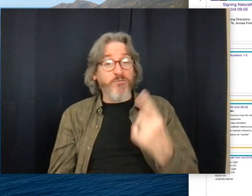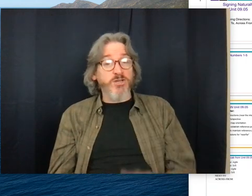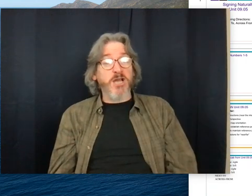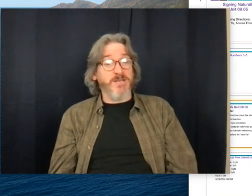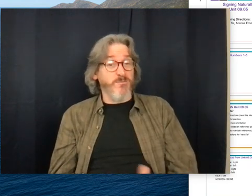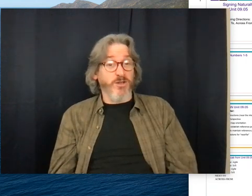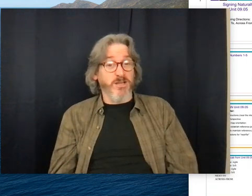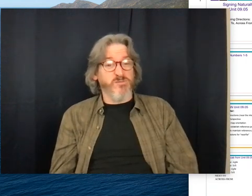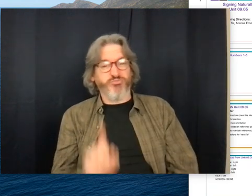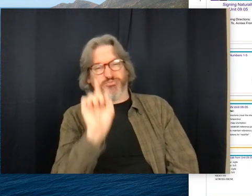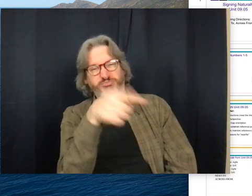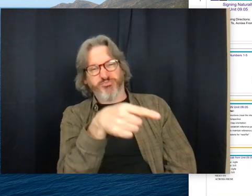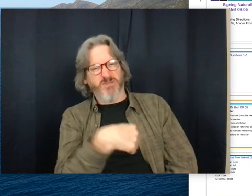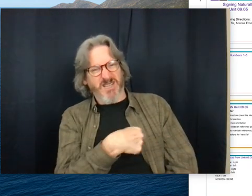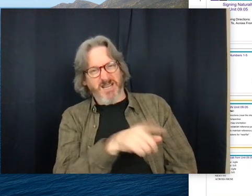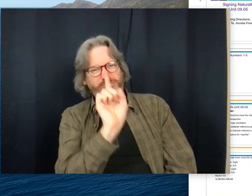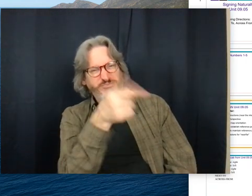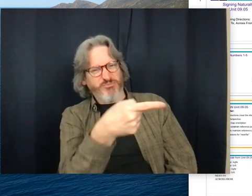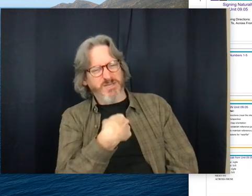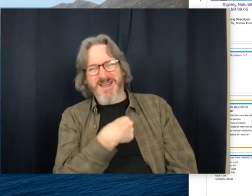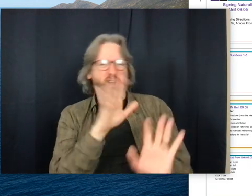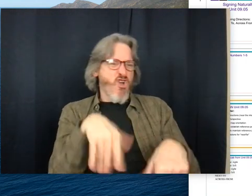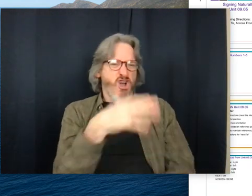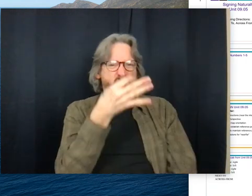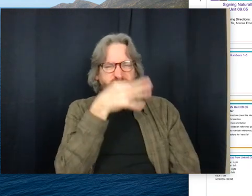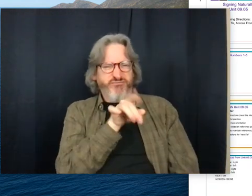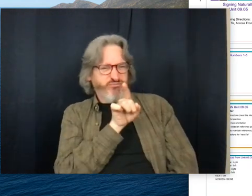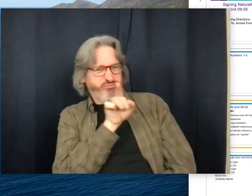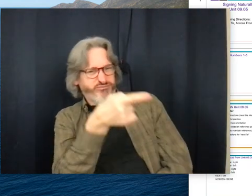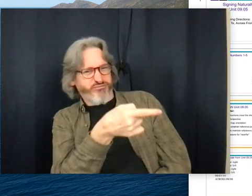And if we're talking about something really close,